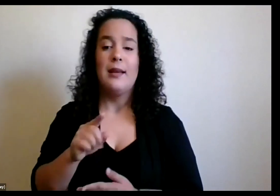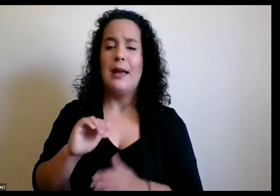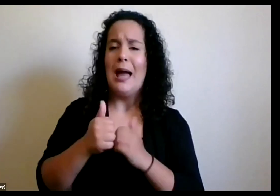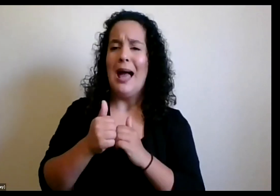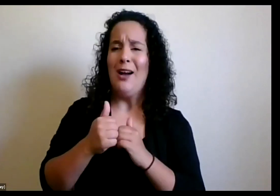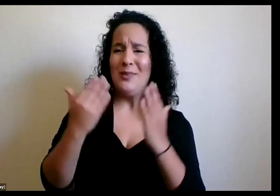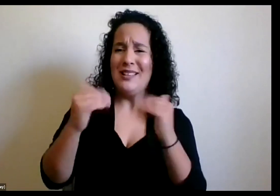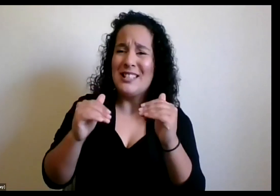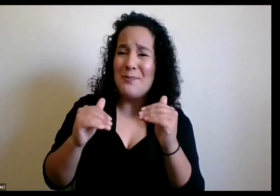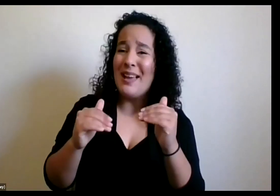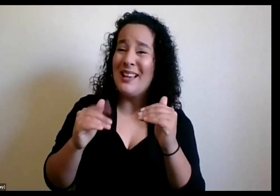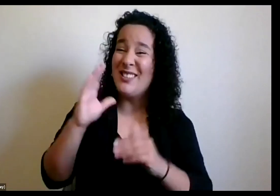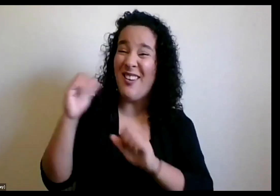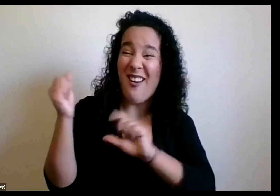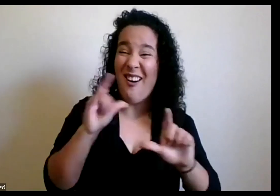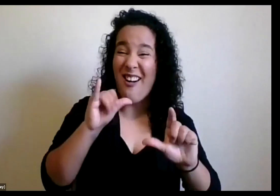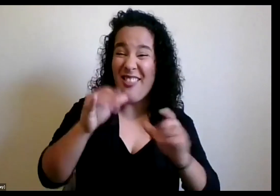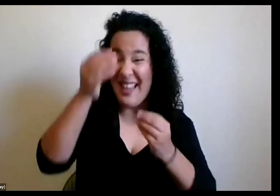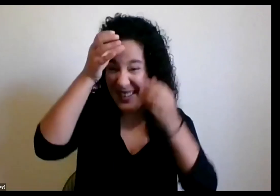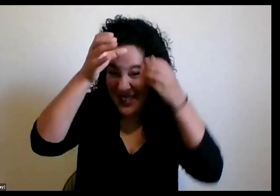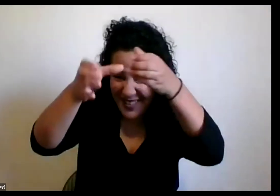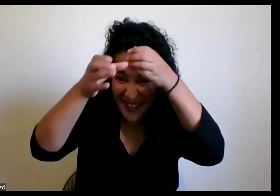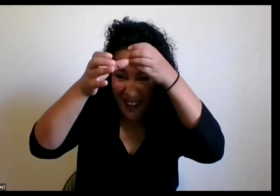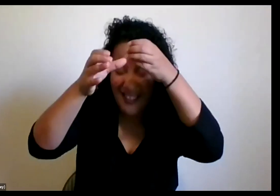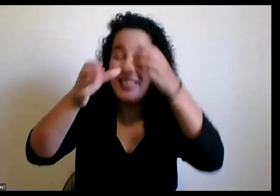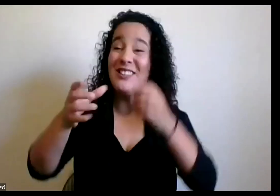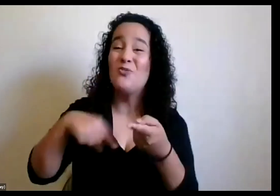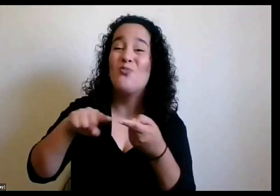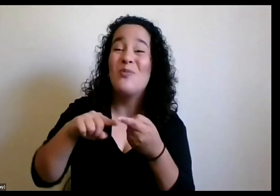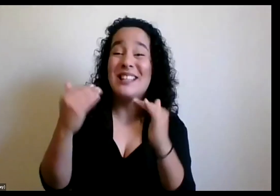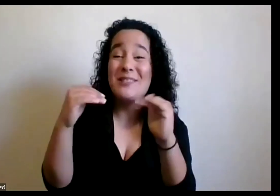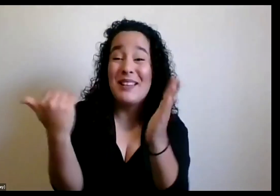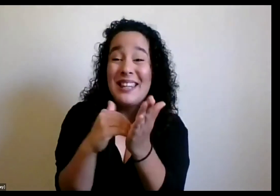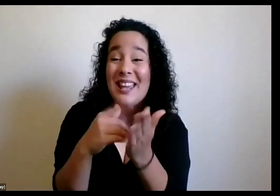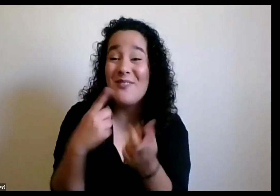knowledge and wisdom and insight, right, to power up our work?